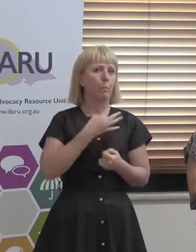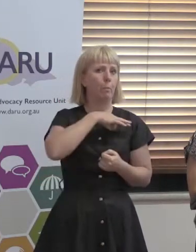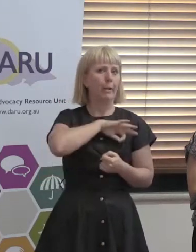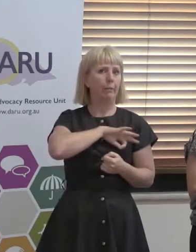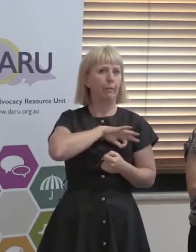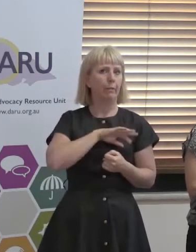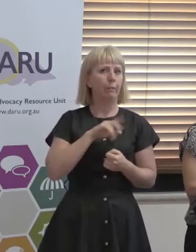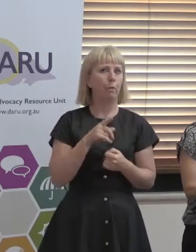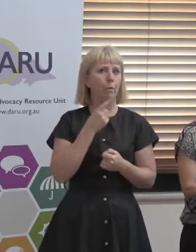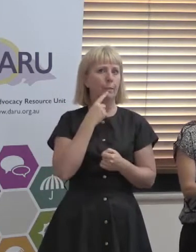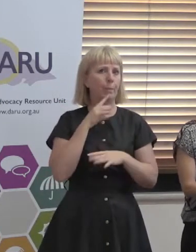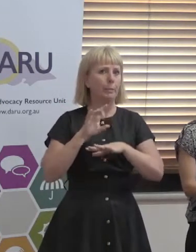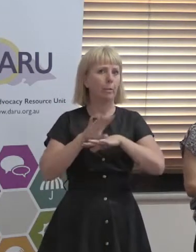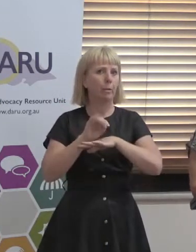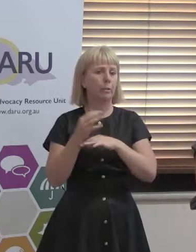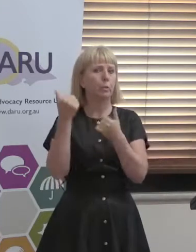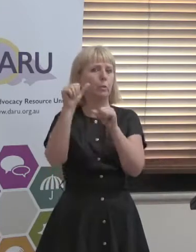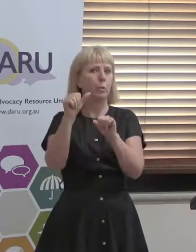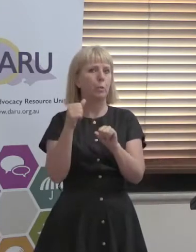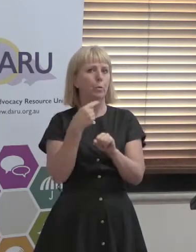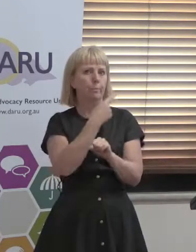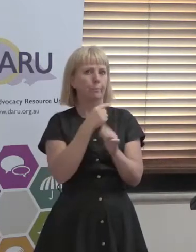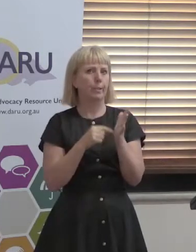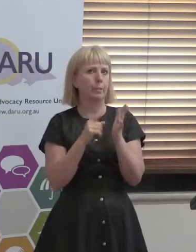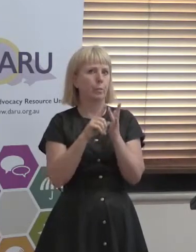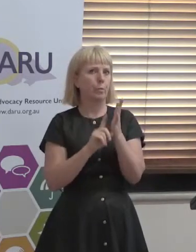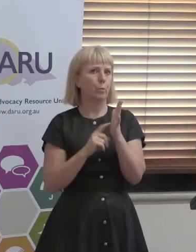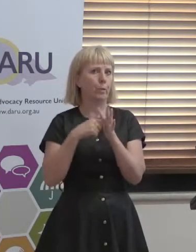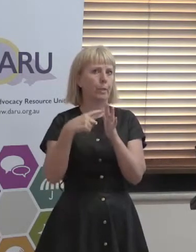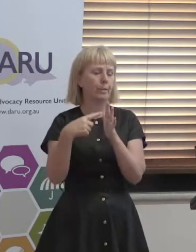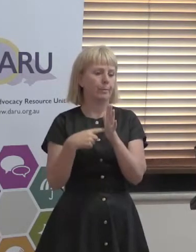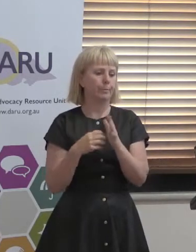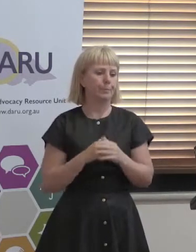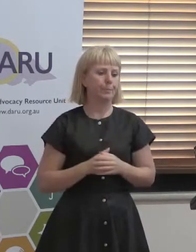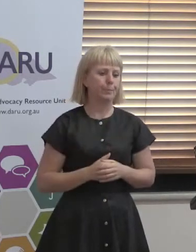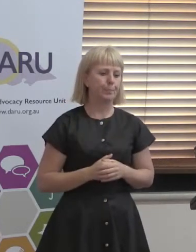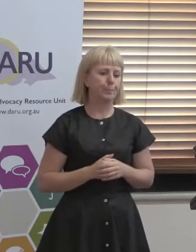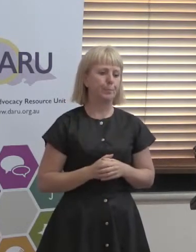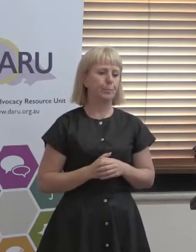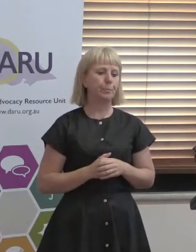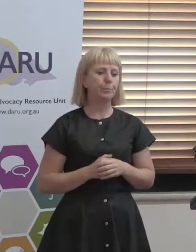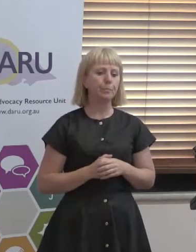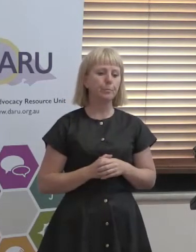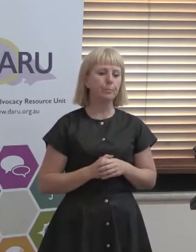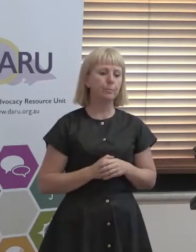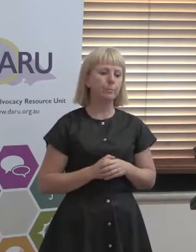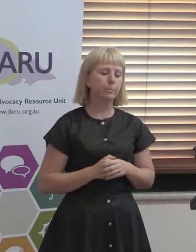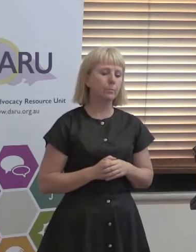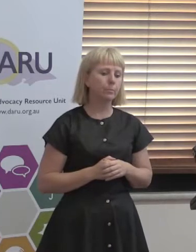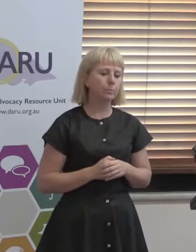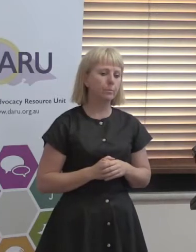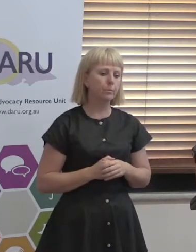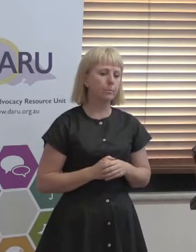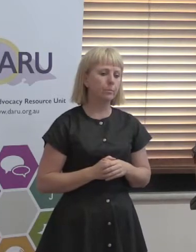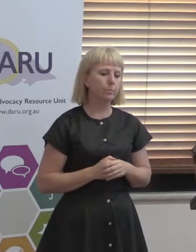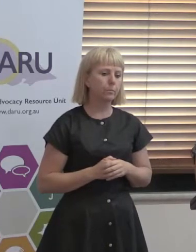speech pathologists, particularly where, because currently the